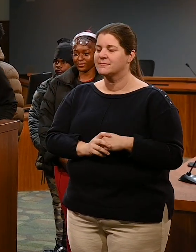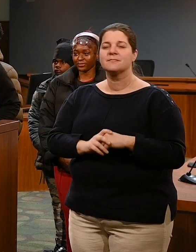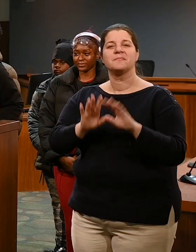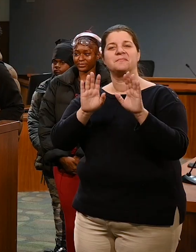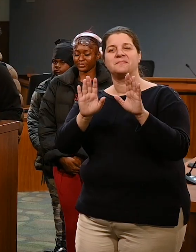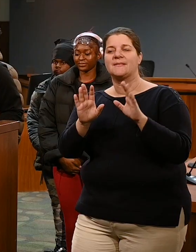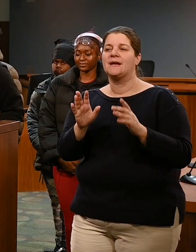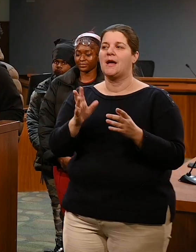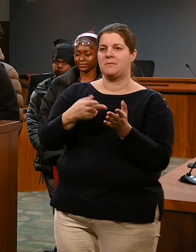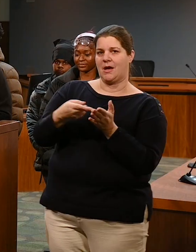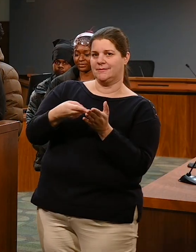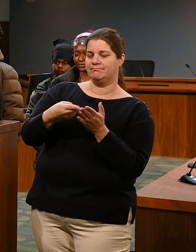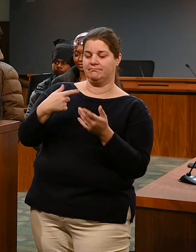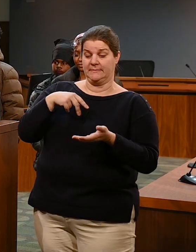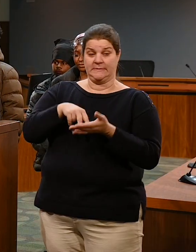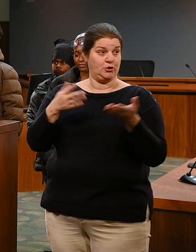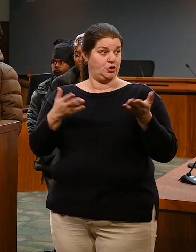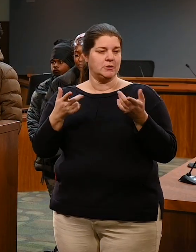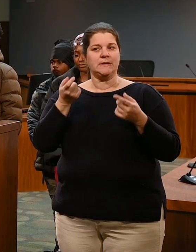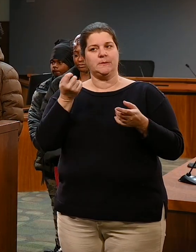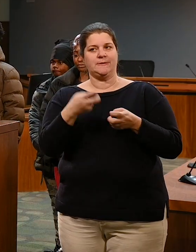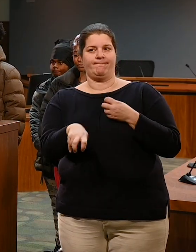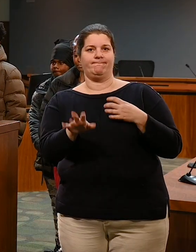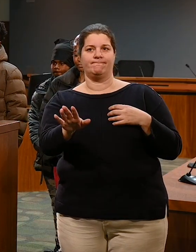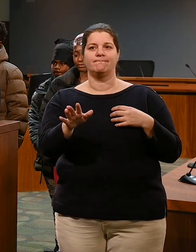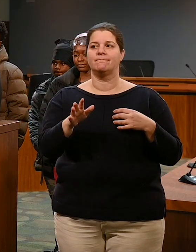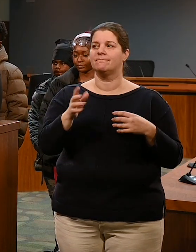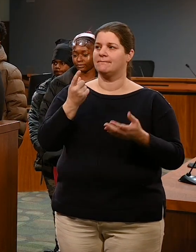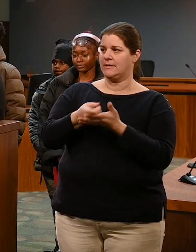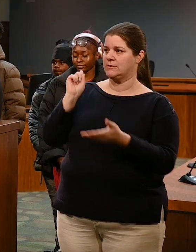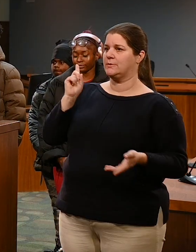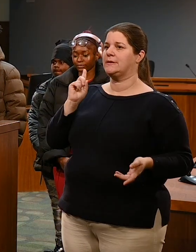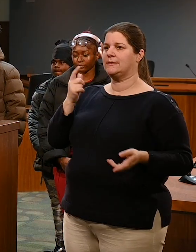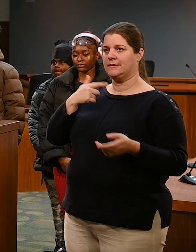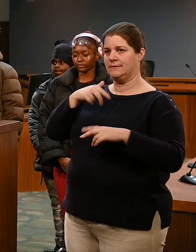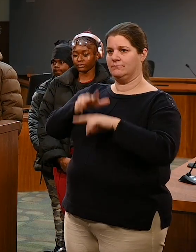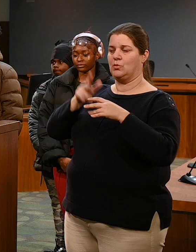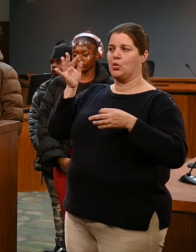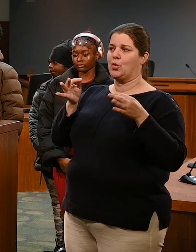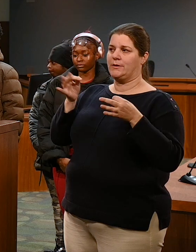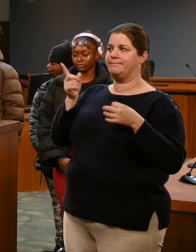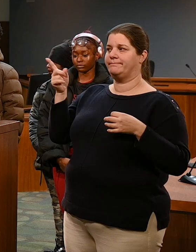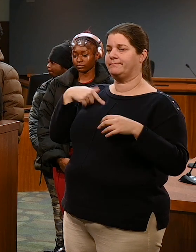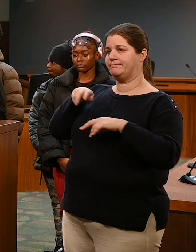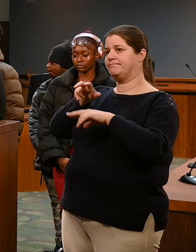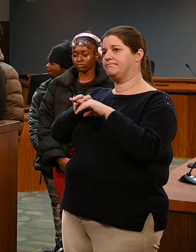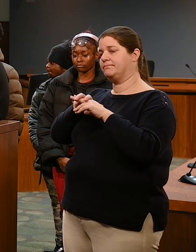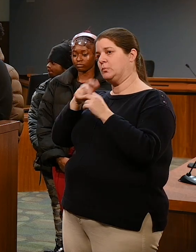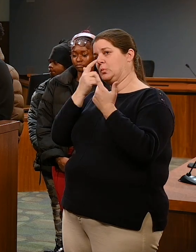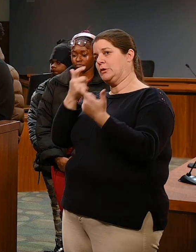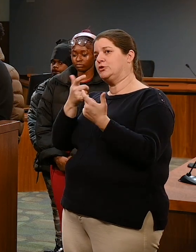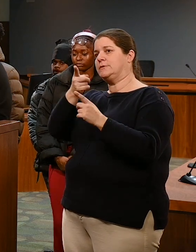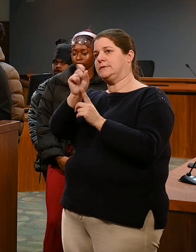It's a little tough to stand here because last week I sat in the courtroom of a situation